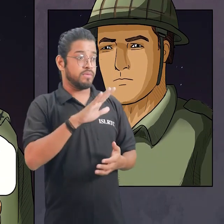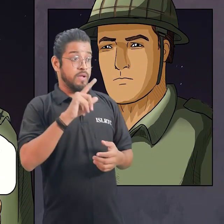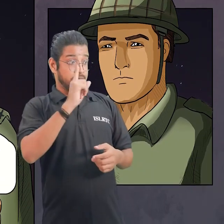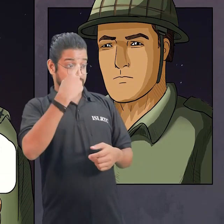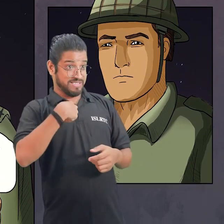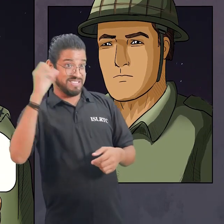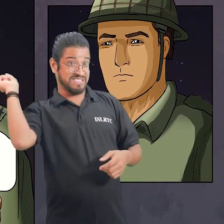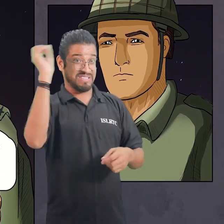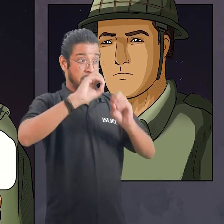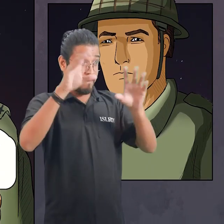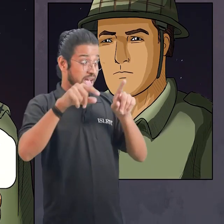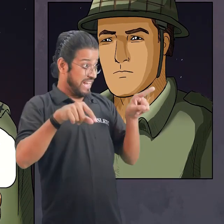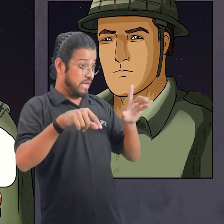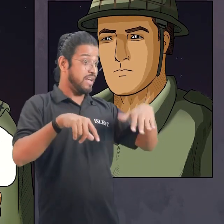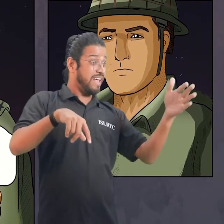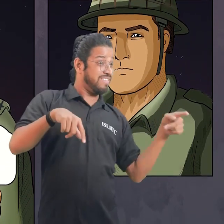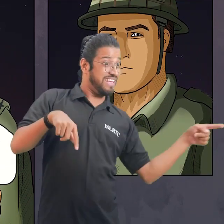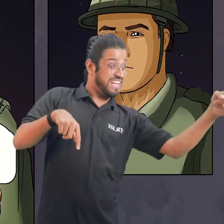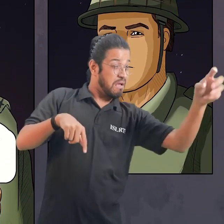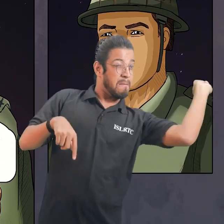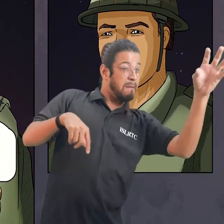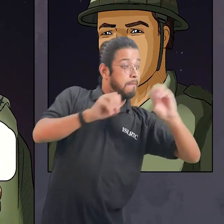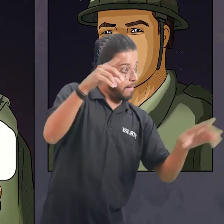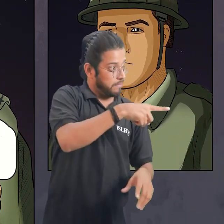I'll attack the first bunker. You take the left flank.